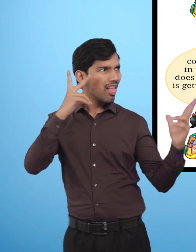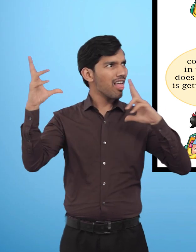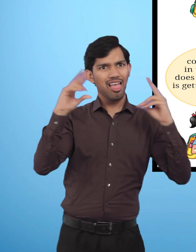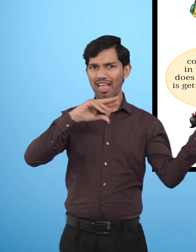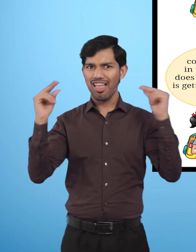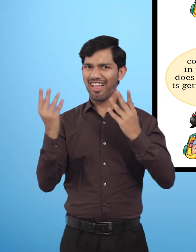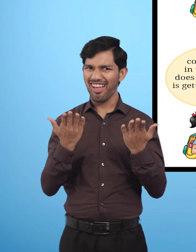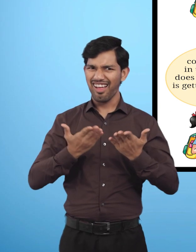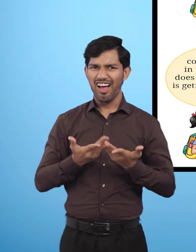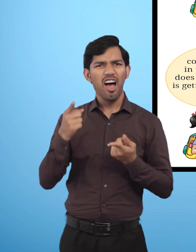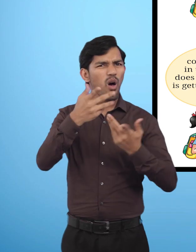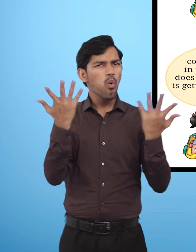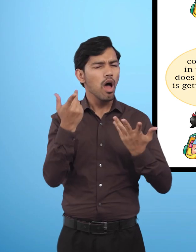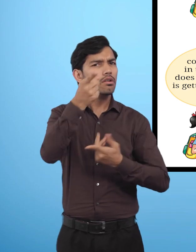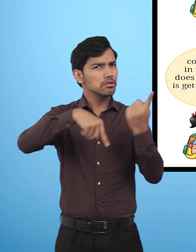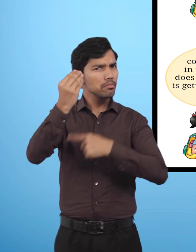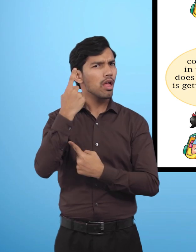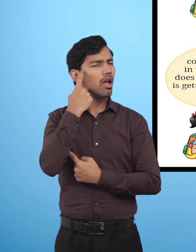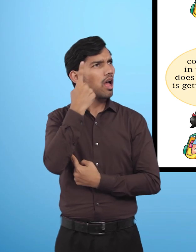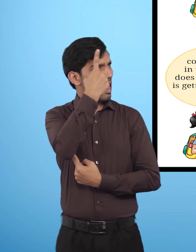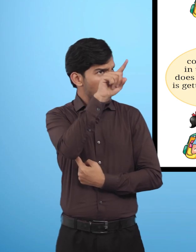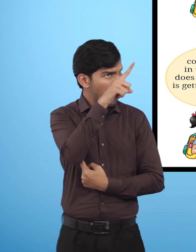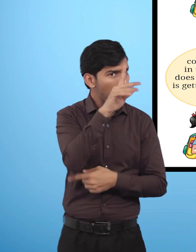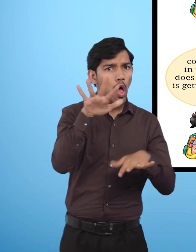According to you, whose statement is correct and why?